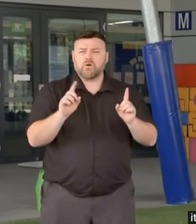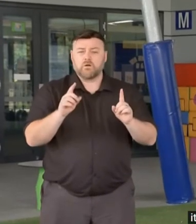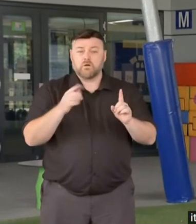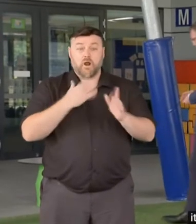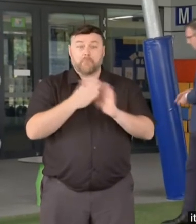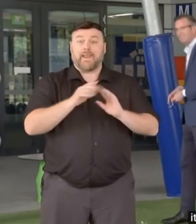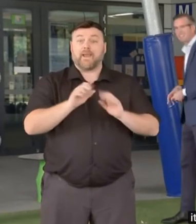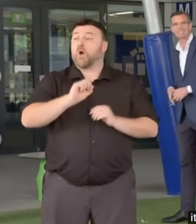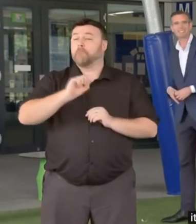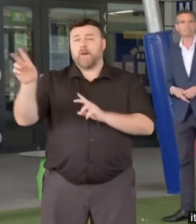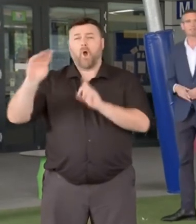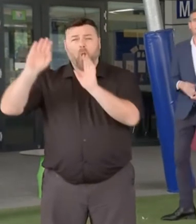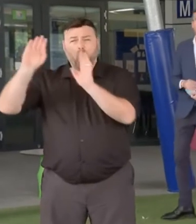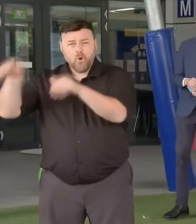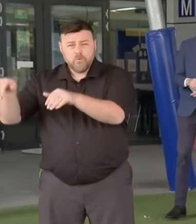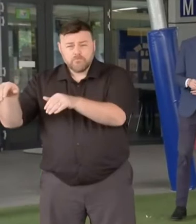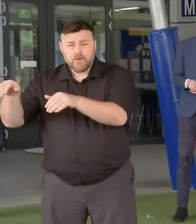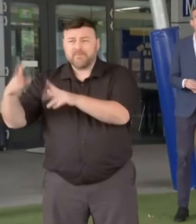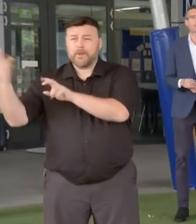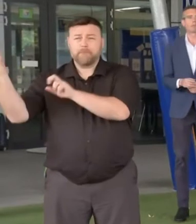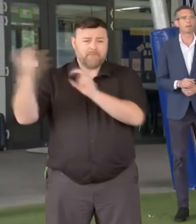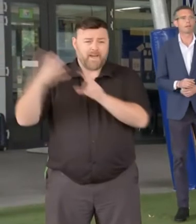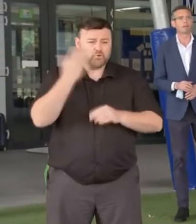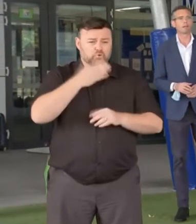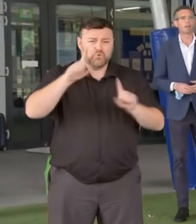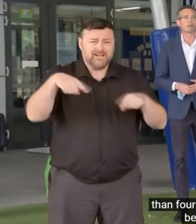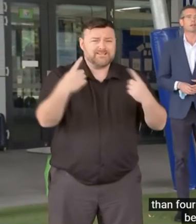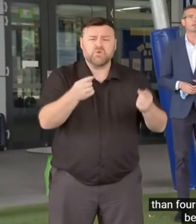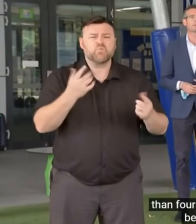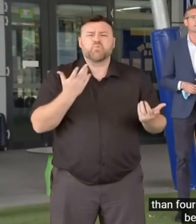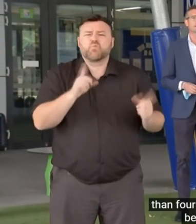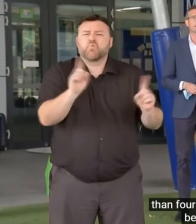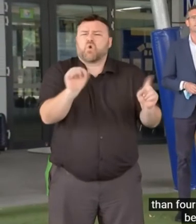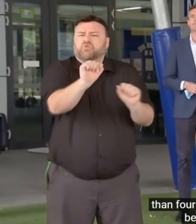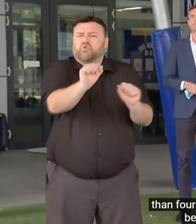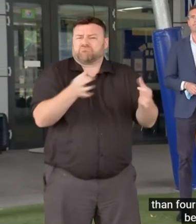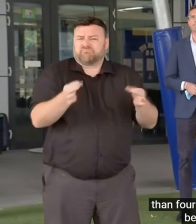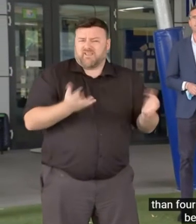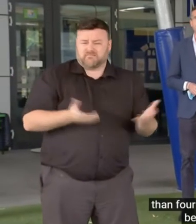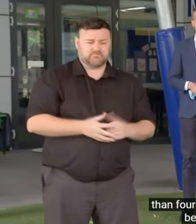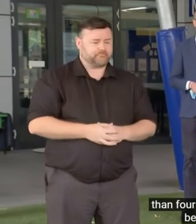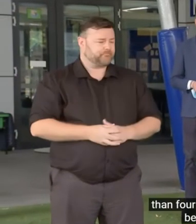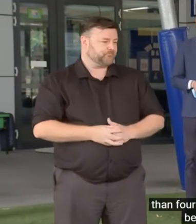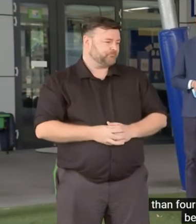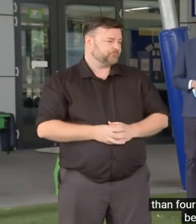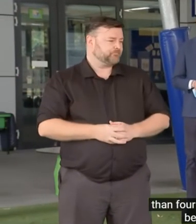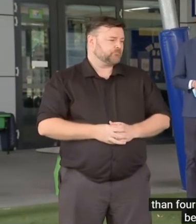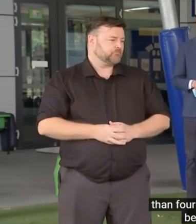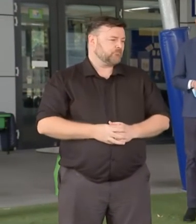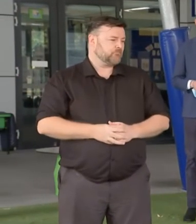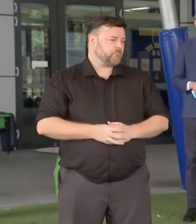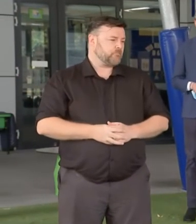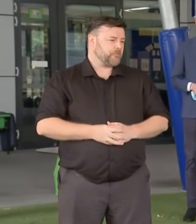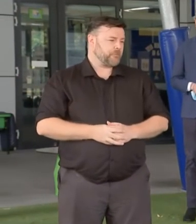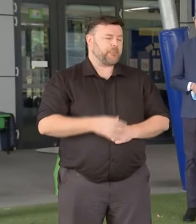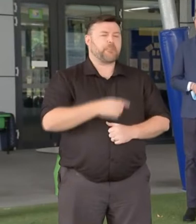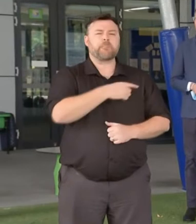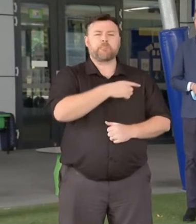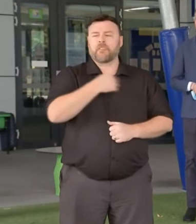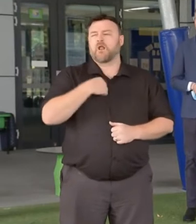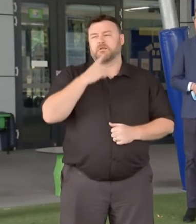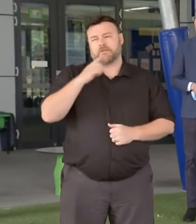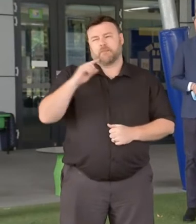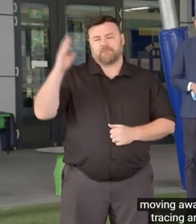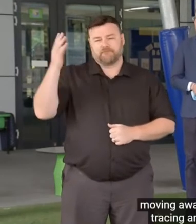close contact if they've spent more than 4 hours with them? What happens there? Yeah. So as I said before, we are moving away from contact tracing and